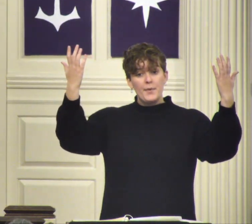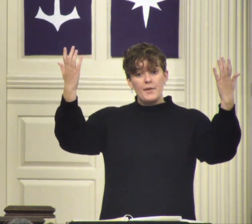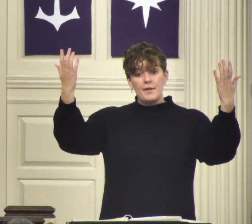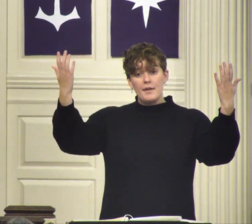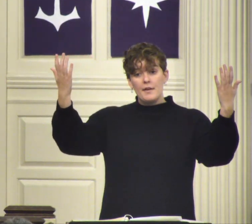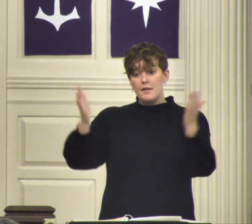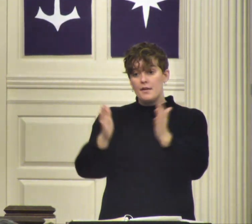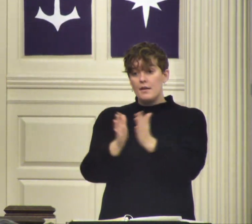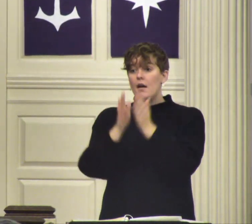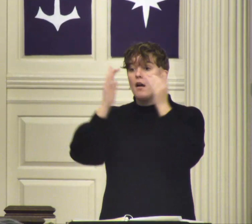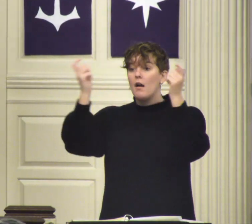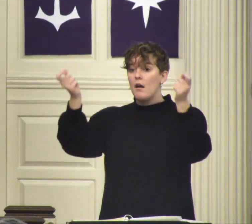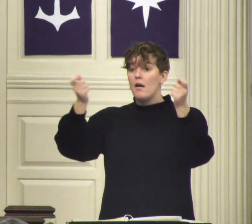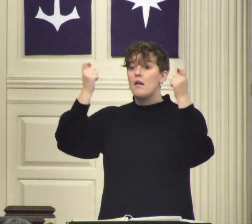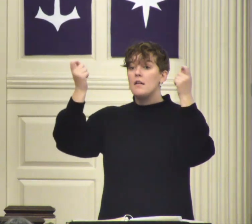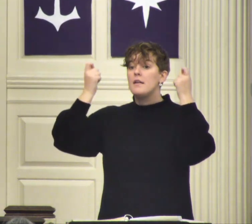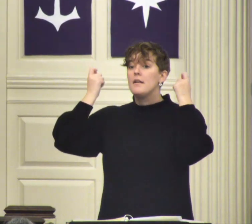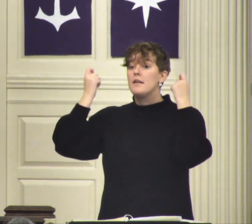Alleluia,